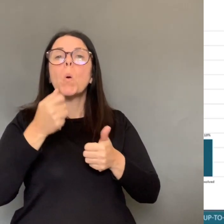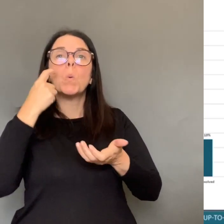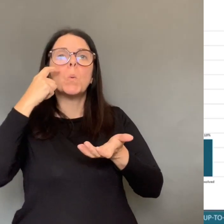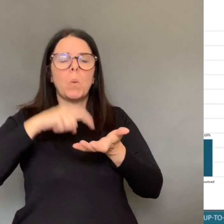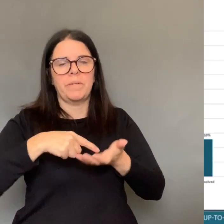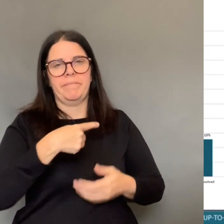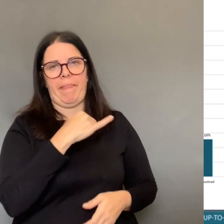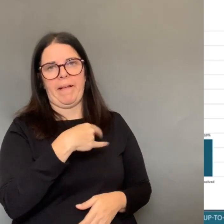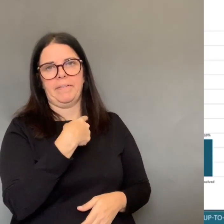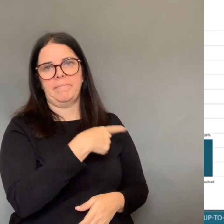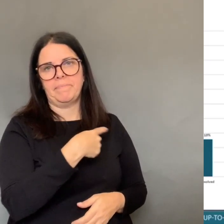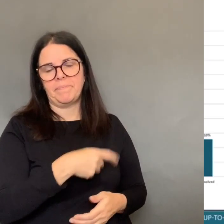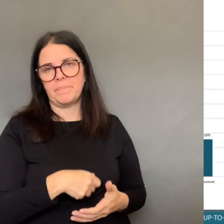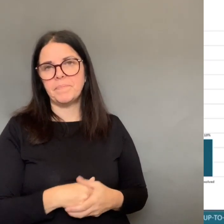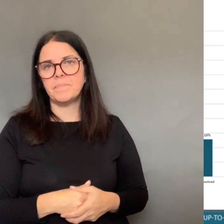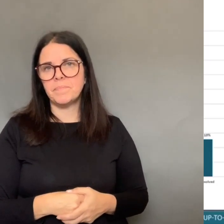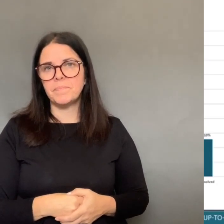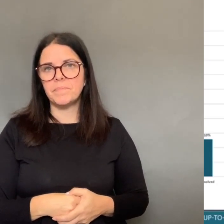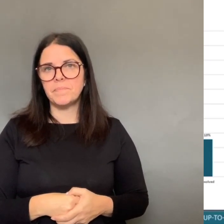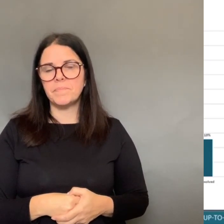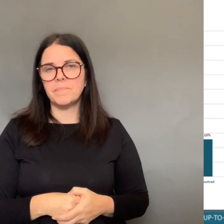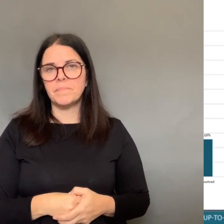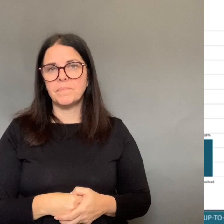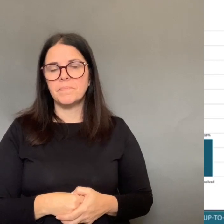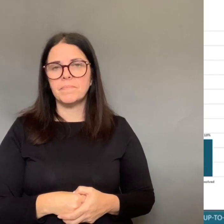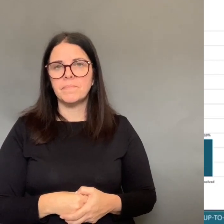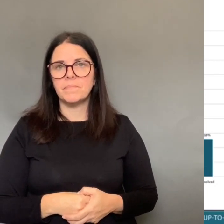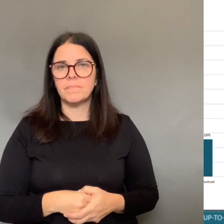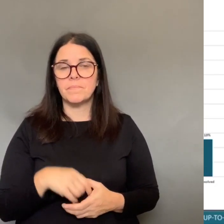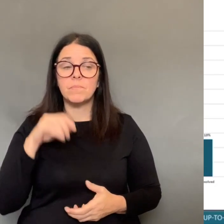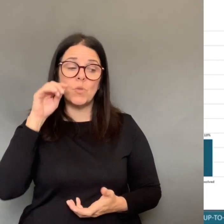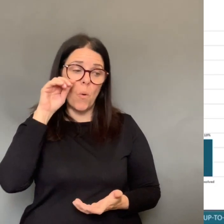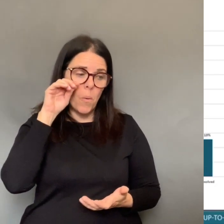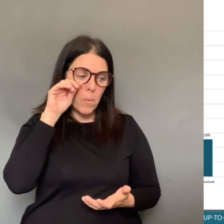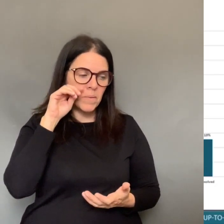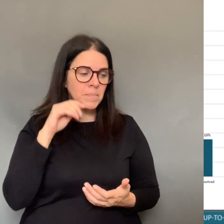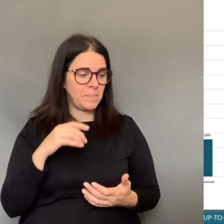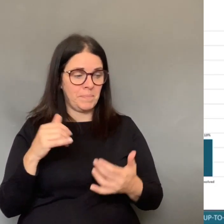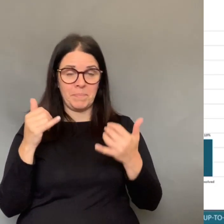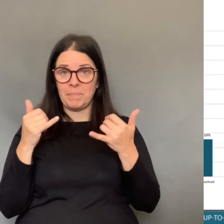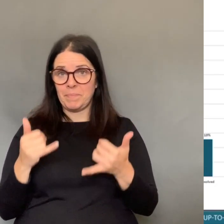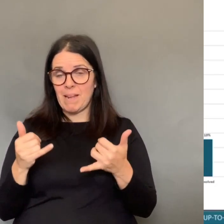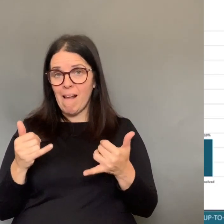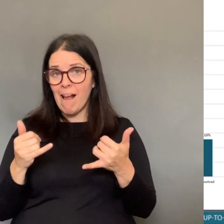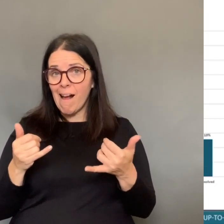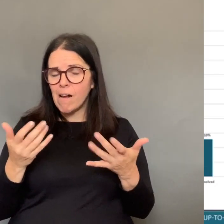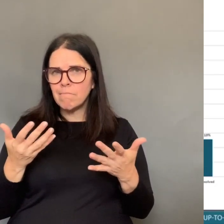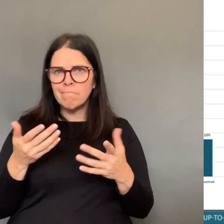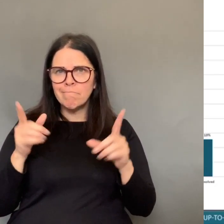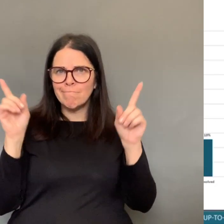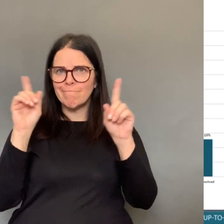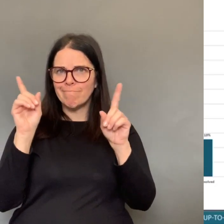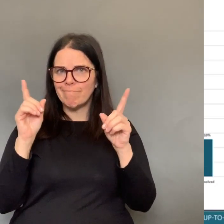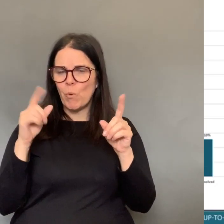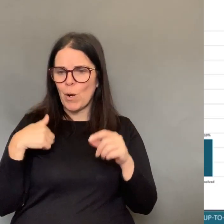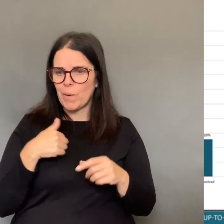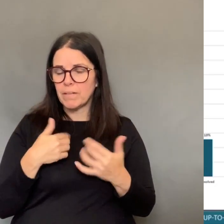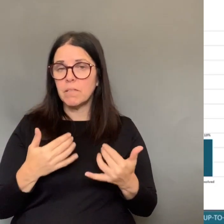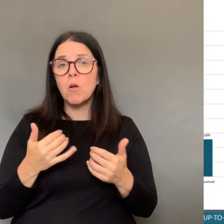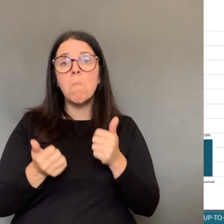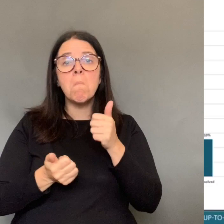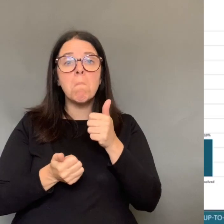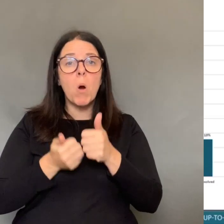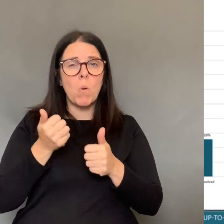in our community, and all these individuals are seniors older than 70 years. Less than 10% of the cases are in the hospital